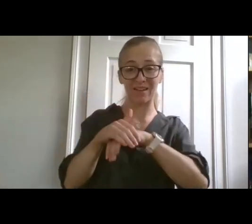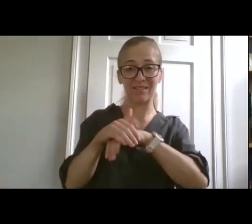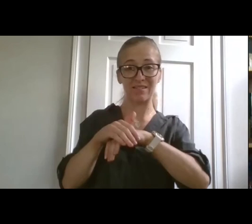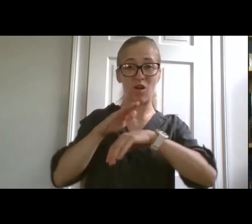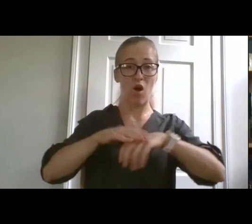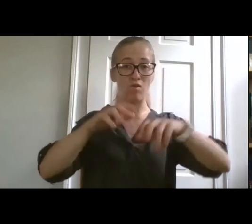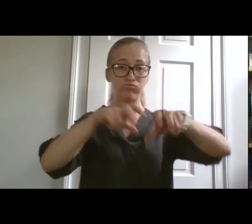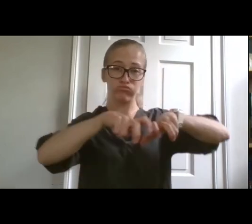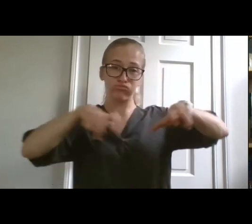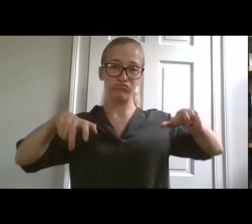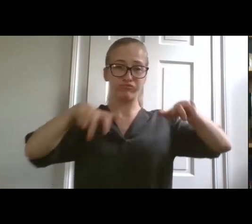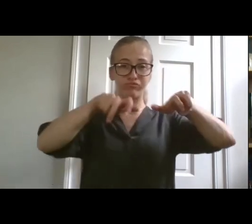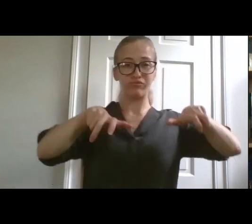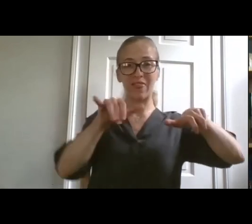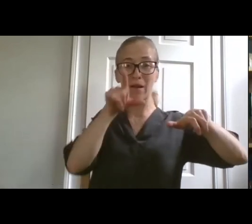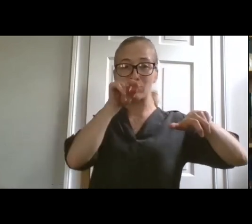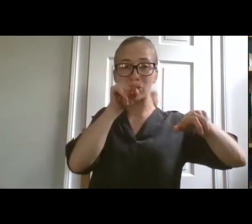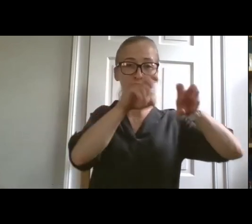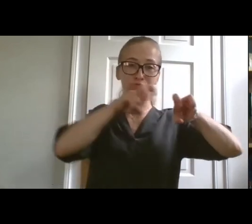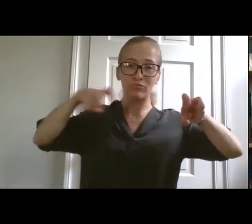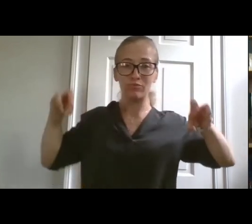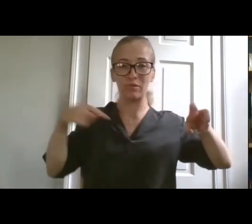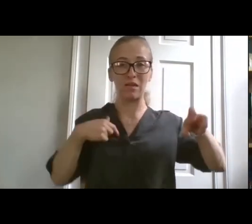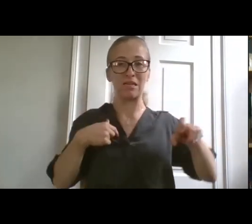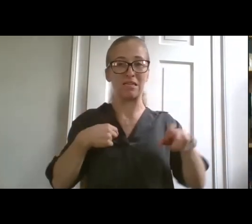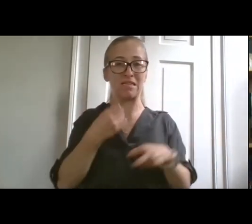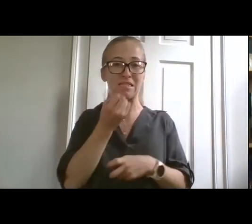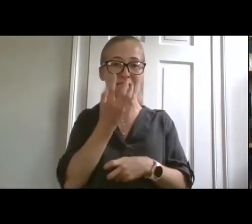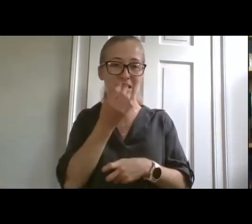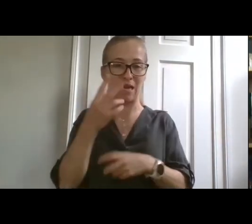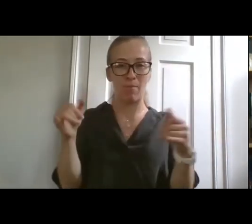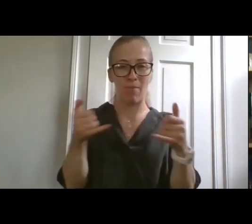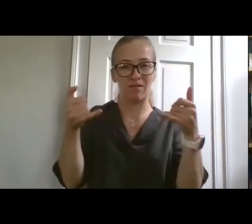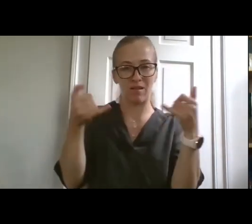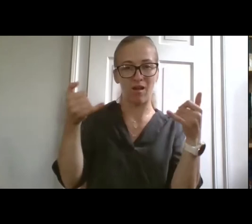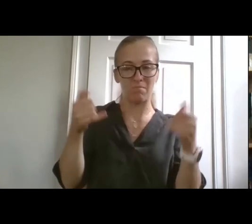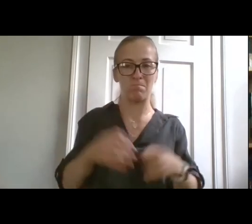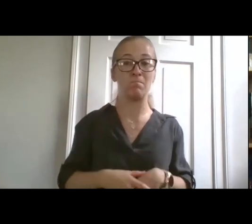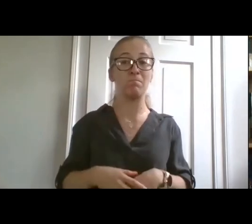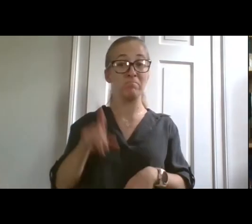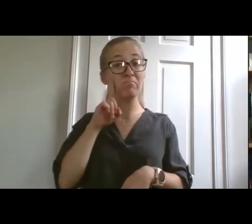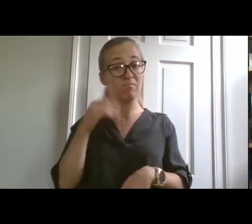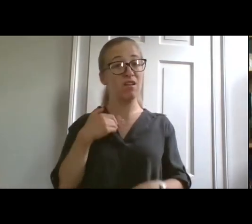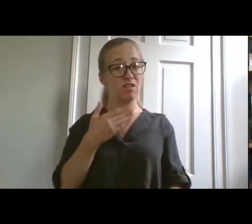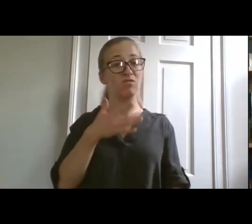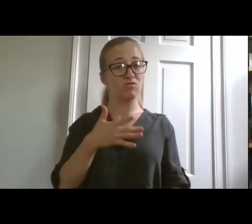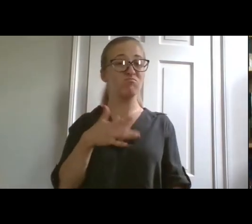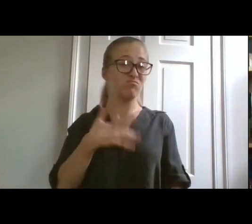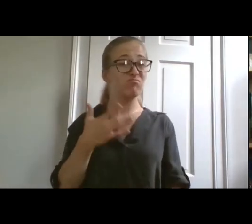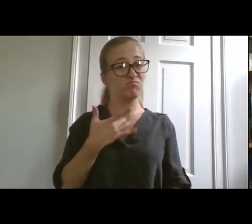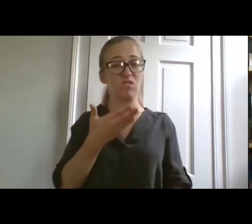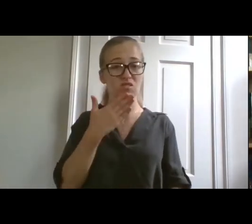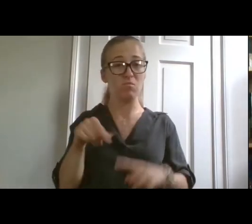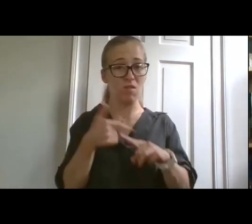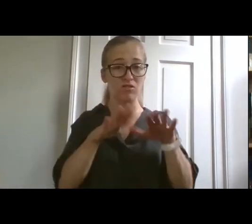log like a flock of birds, while I reheated some pasta for them over the campfire. I thought I had a good sense of the children by now, and yet when I